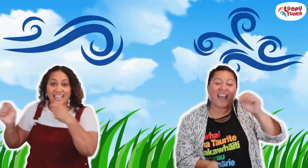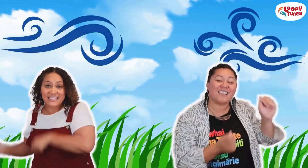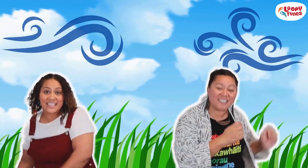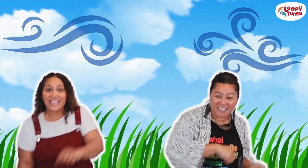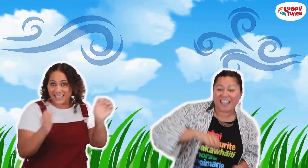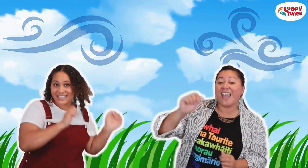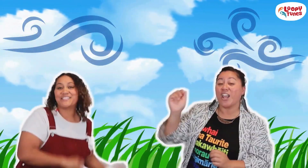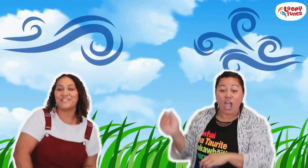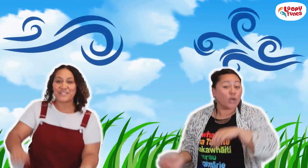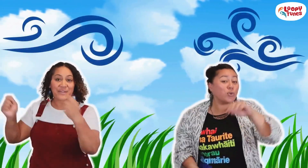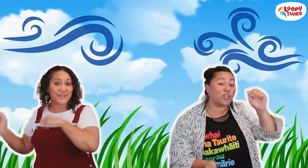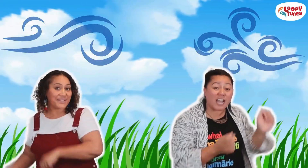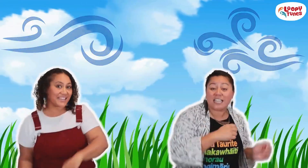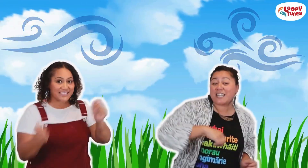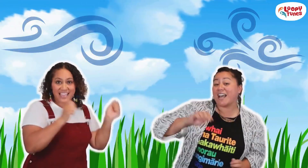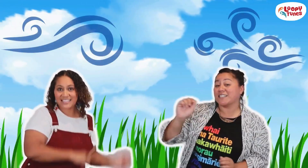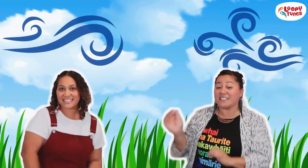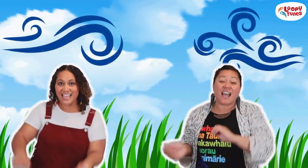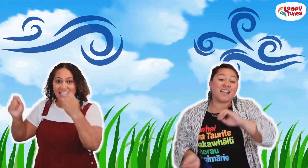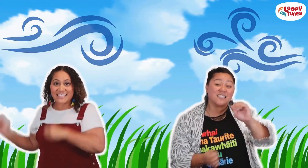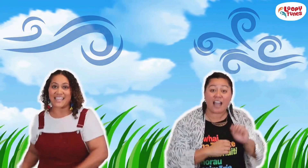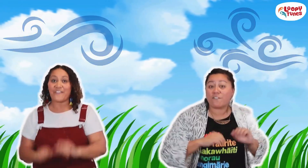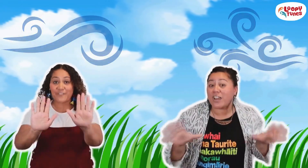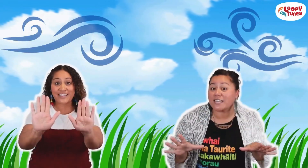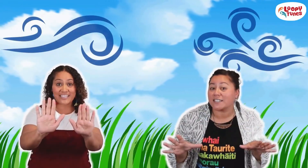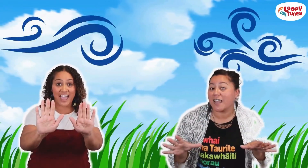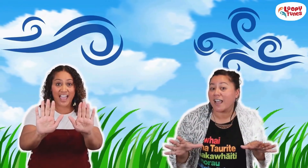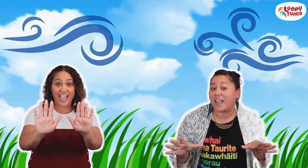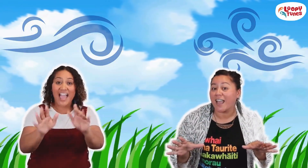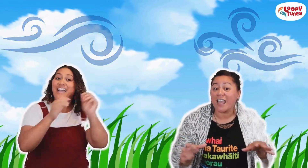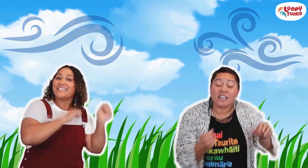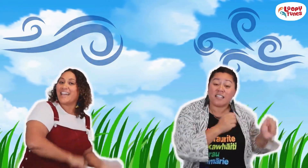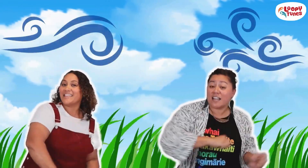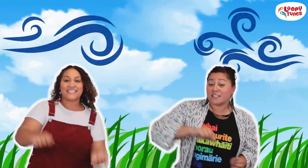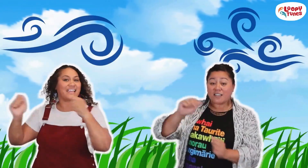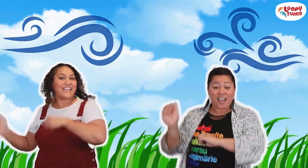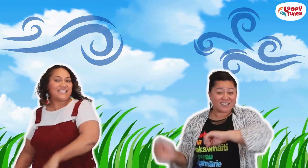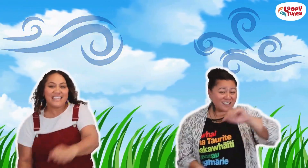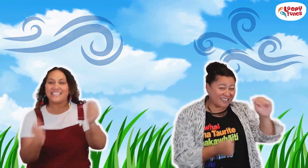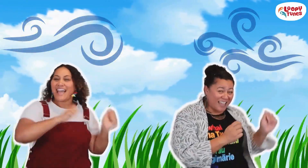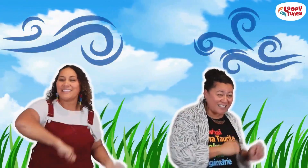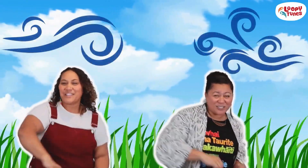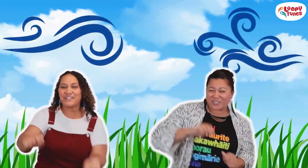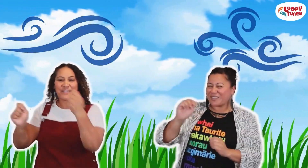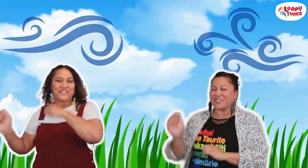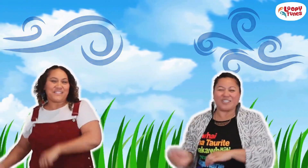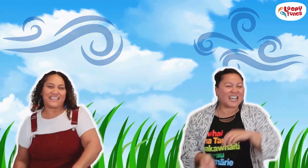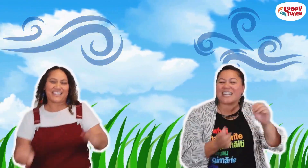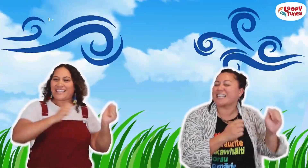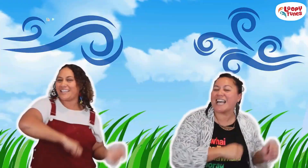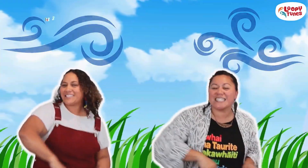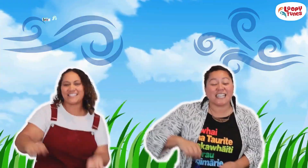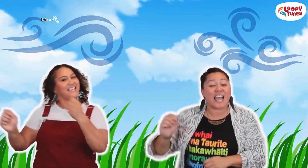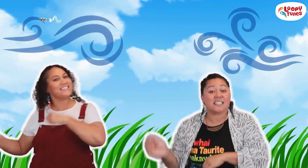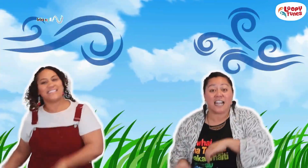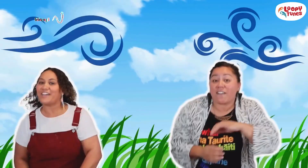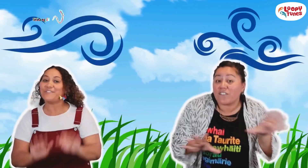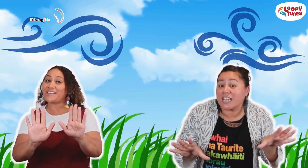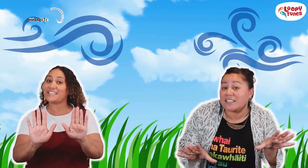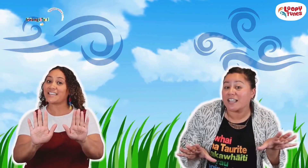Dance, dance, dance to the Ururangi Dance, dance, now freeze. Dance, dance, dance to the Ururangi Dance.